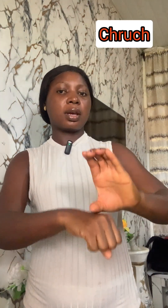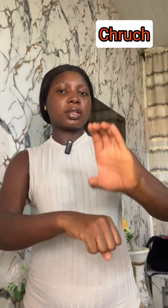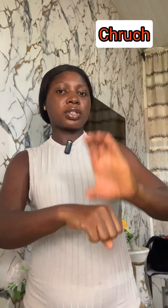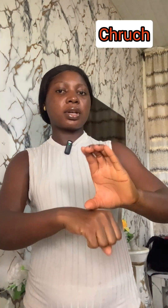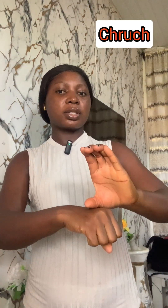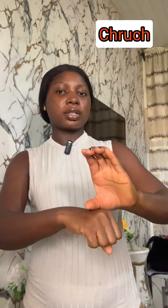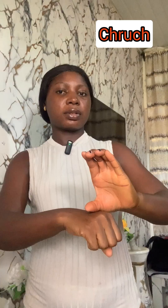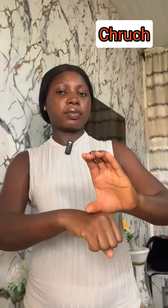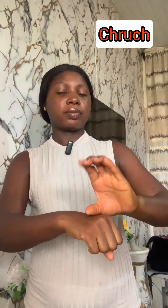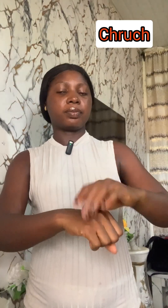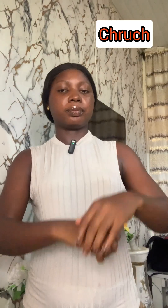Church.